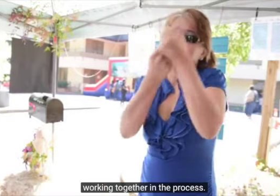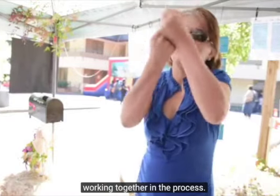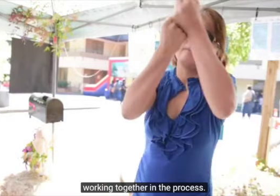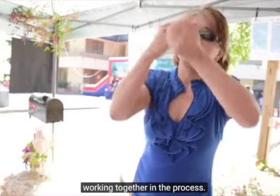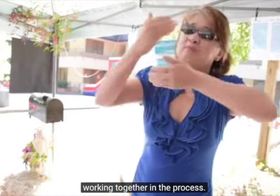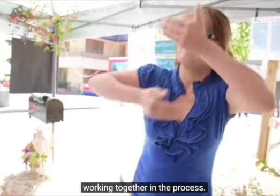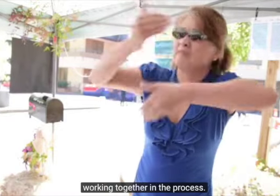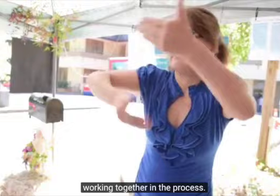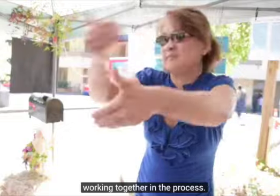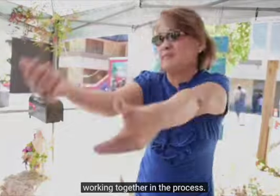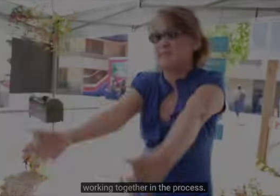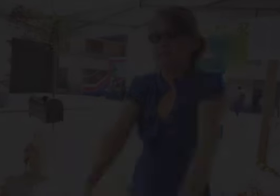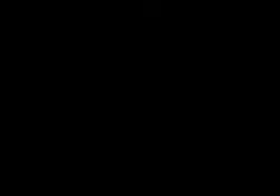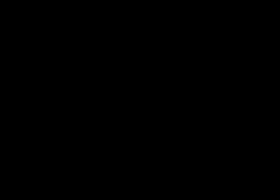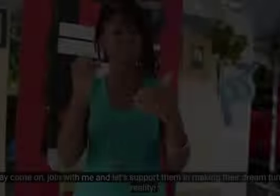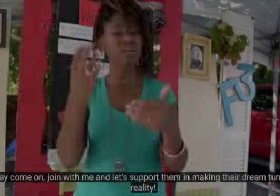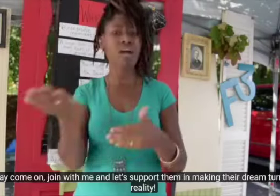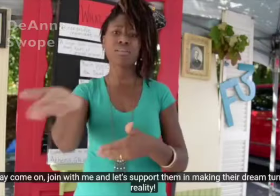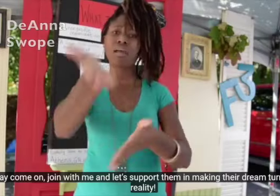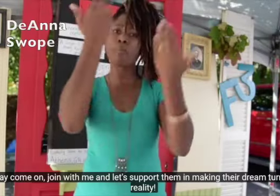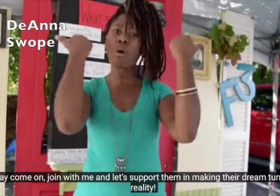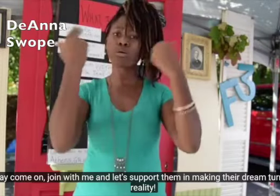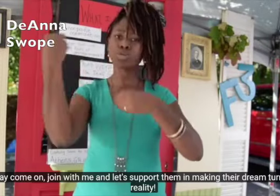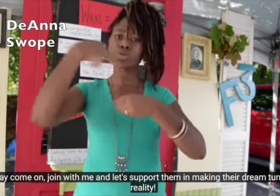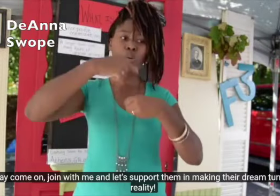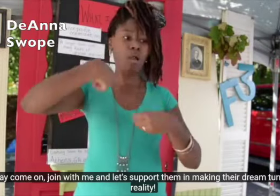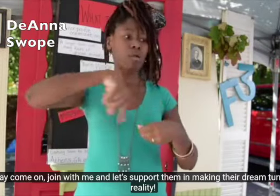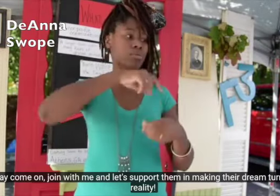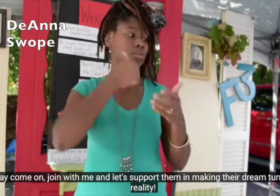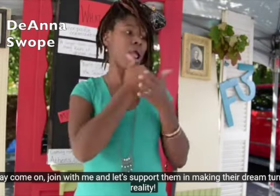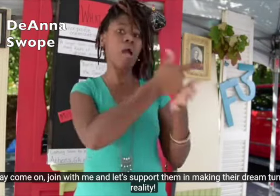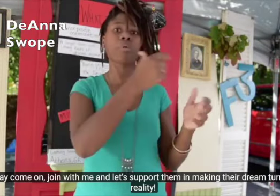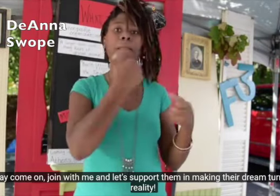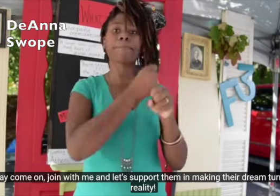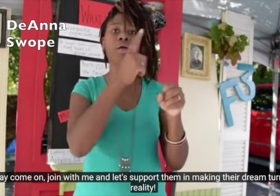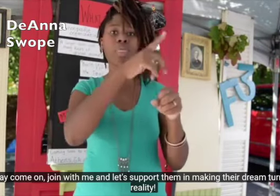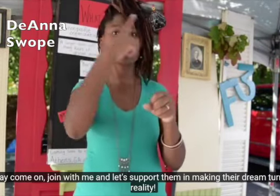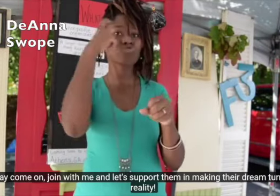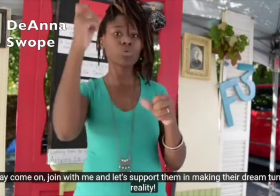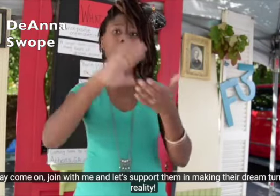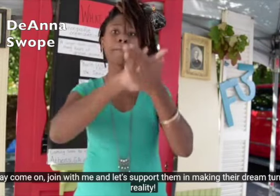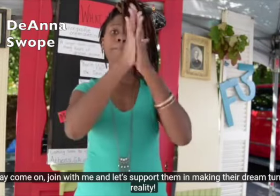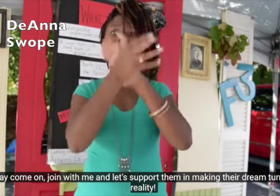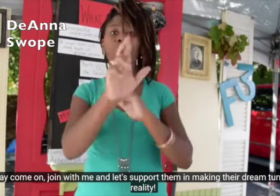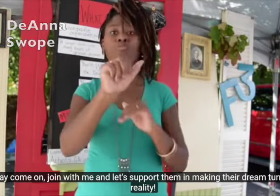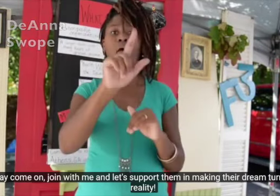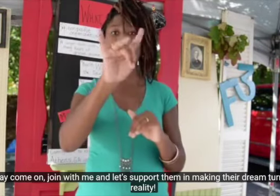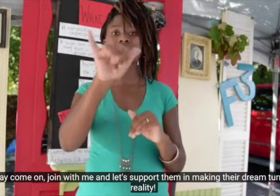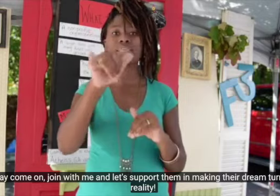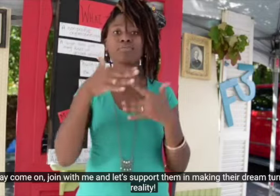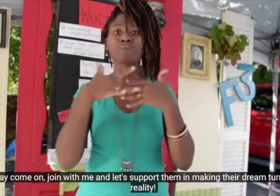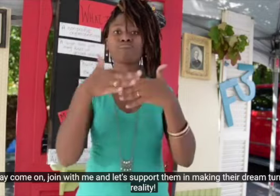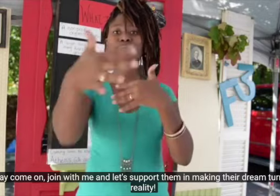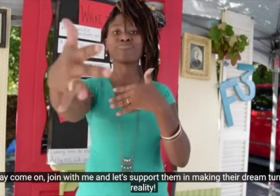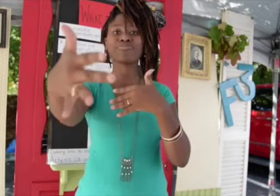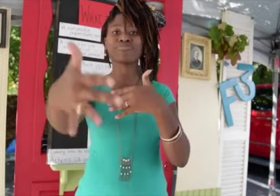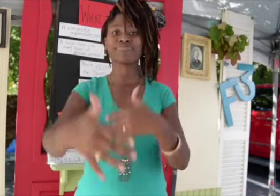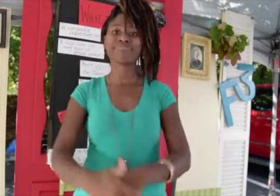in the process. I say, come on, join with me and let's support them in making their dream turn into reality.